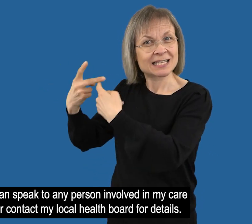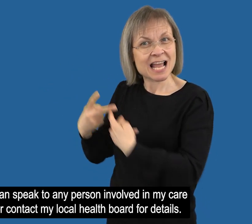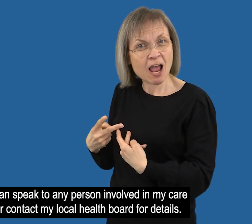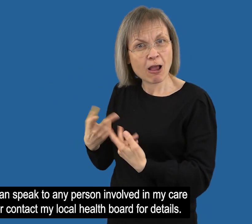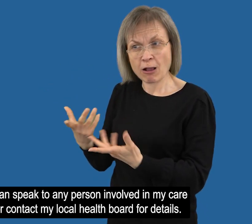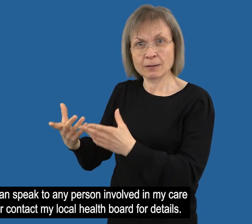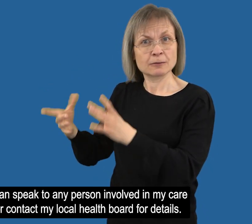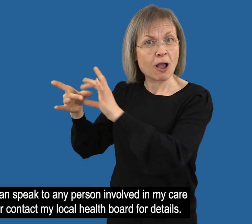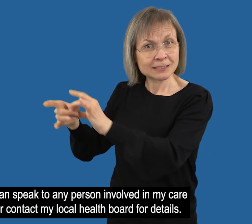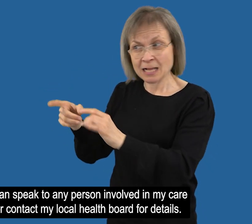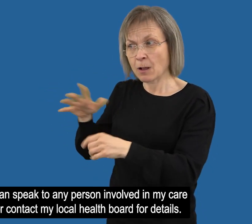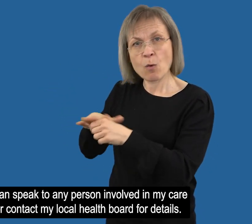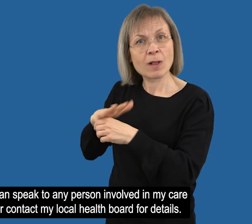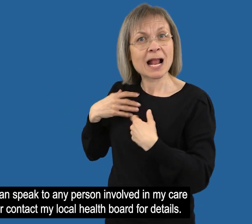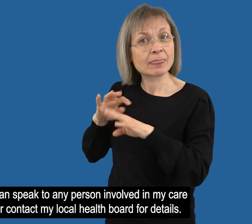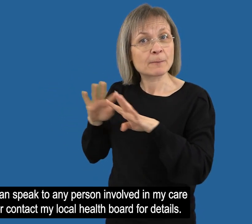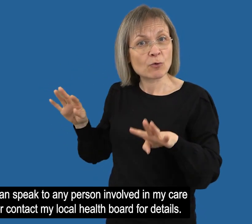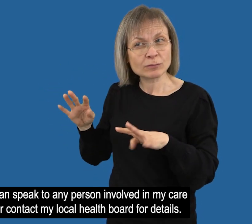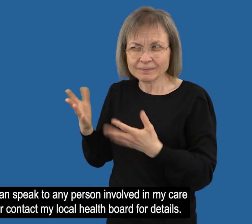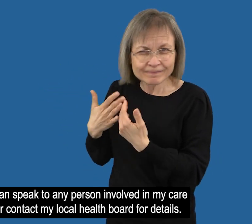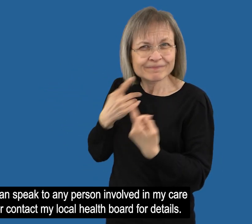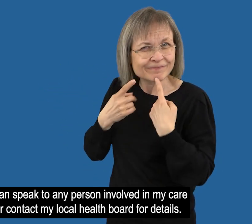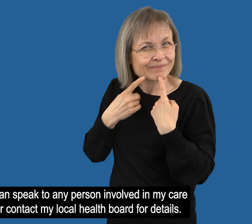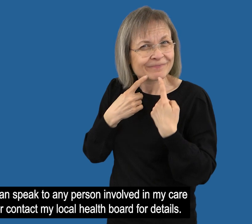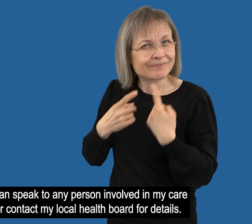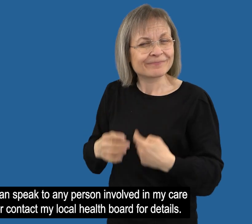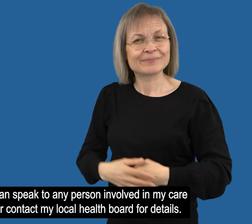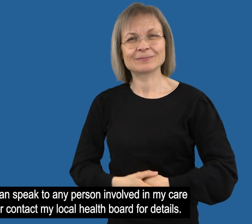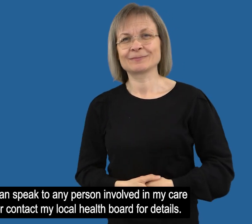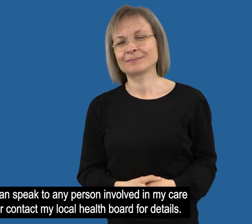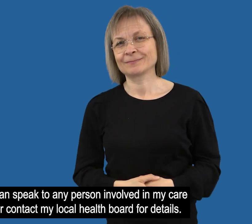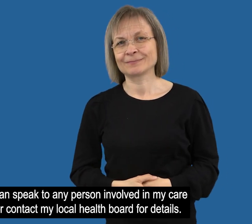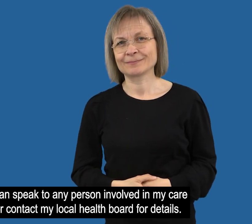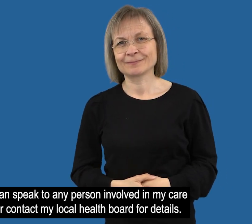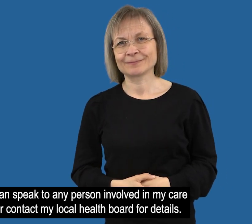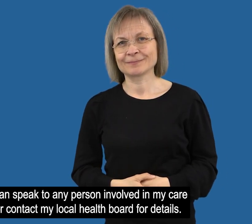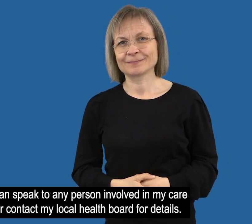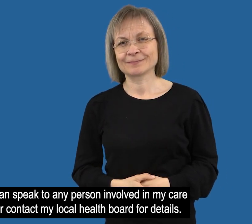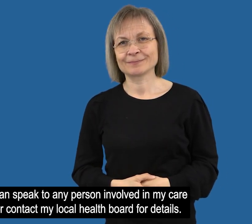I can speak to any person involved in my care or contact my local health board for details.